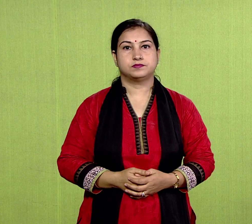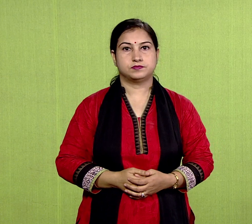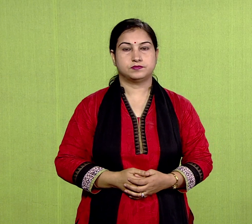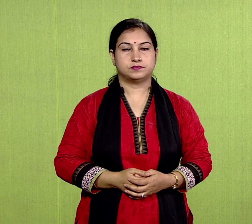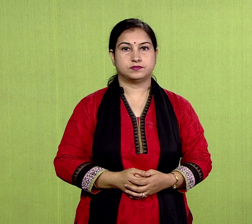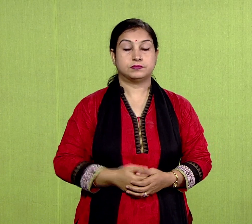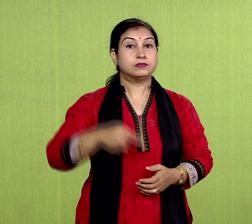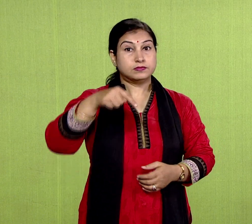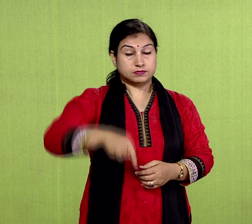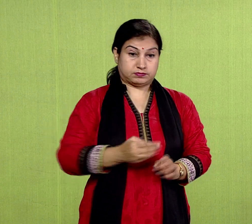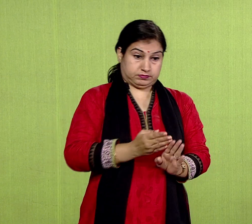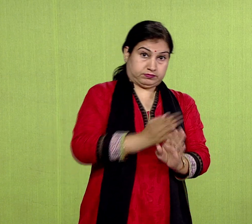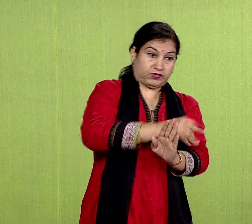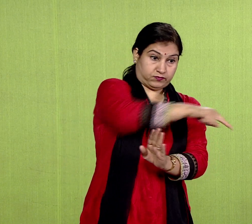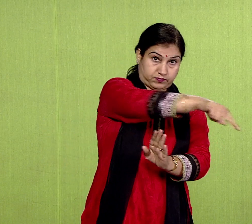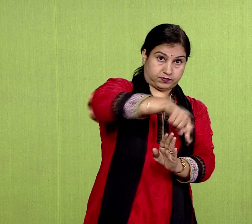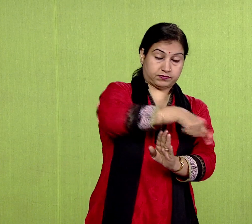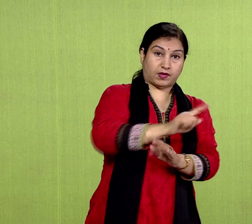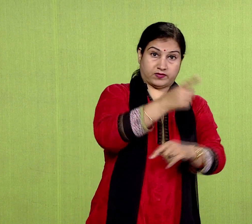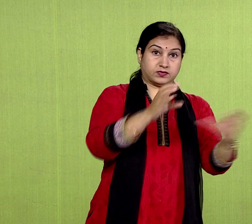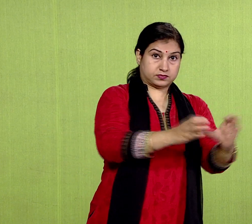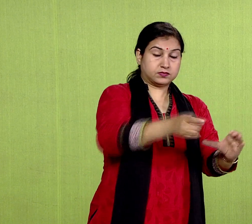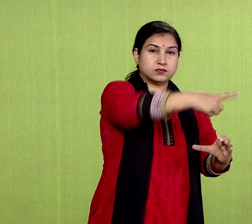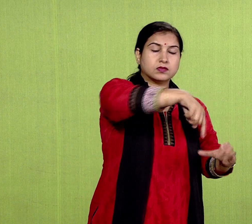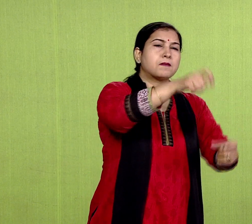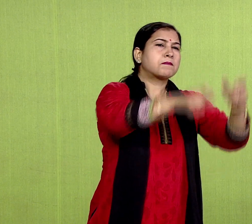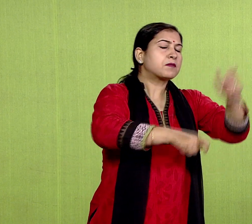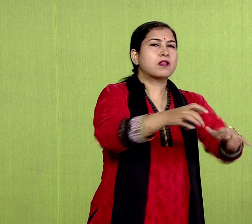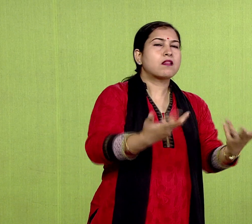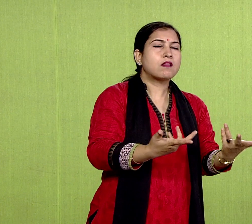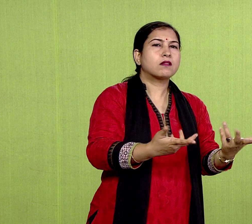During the early Vedic period, people led a nomadic life.